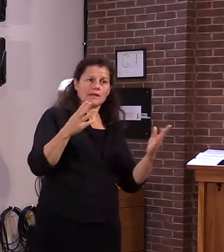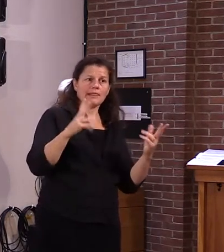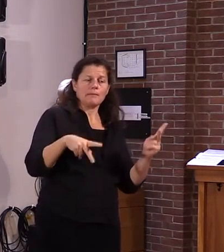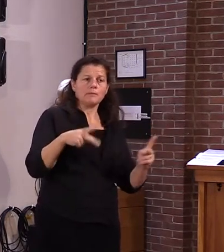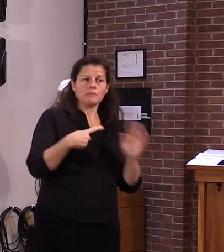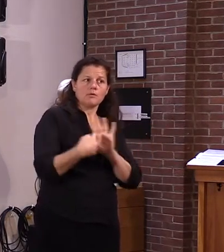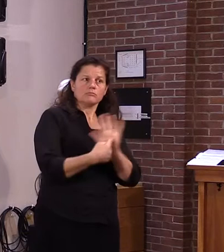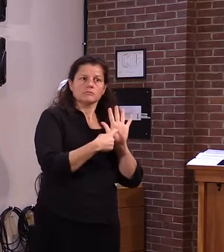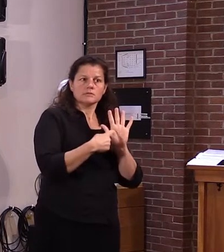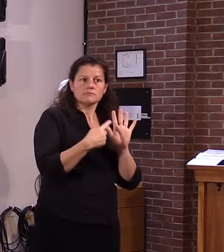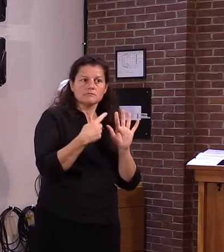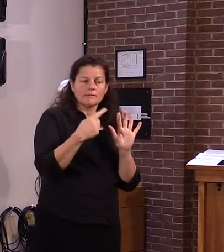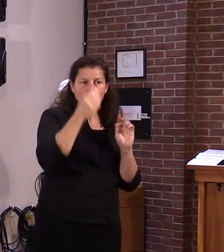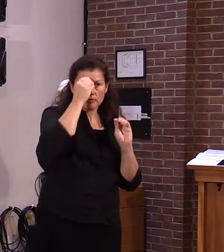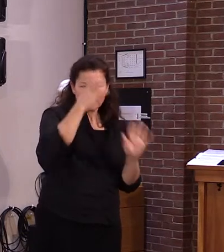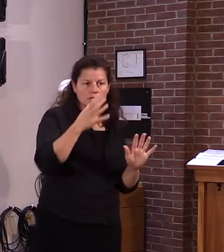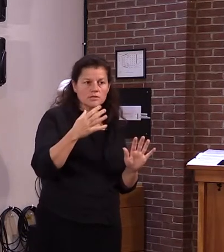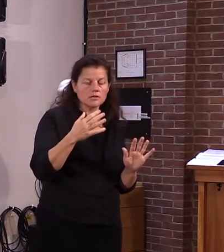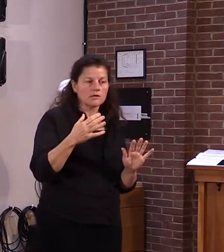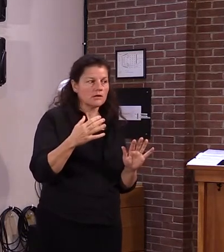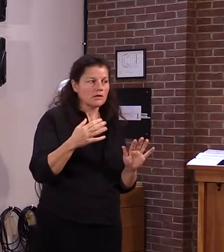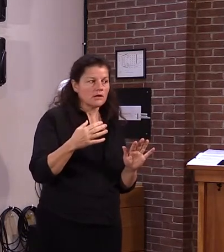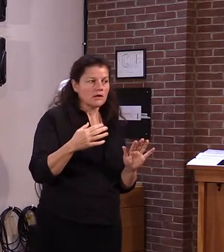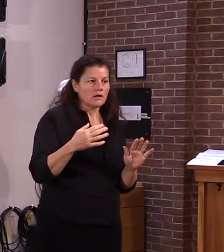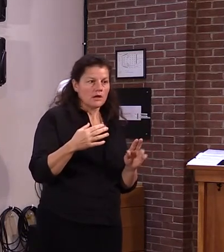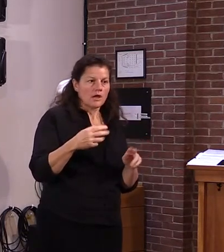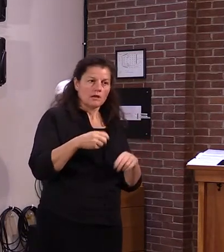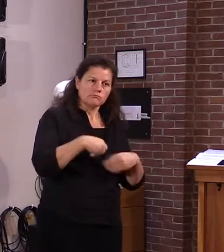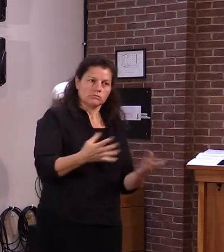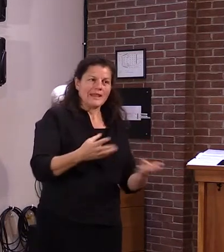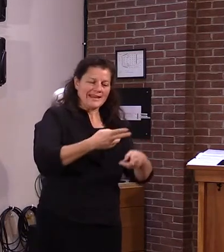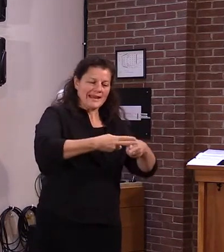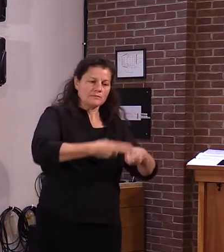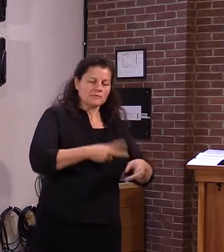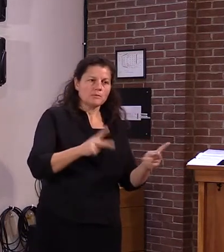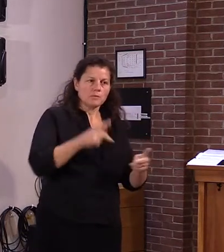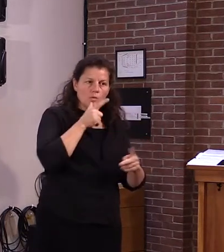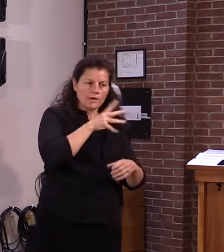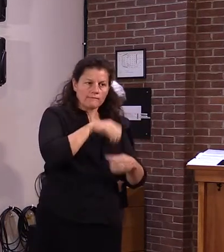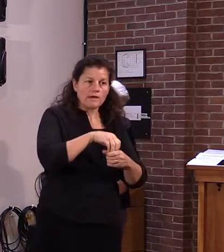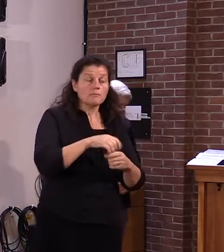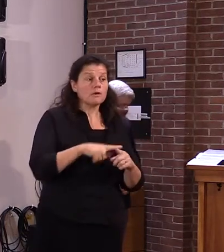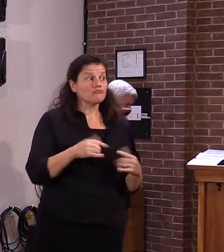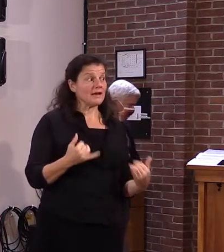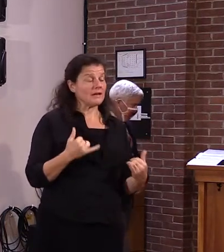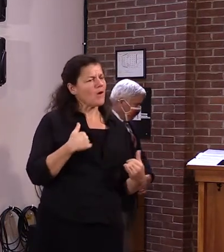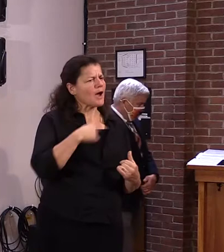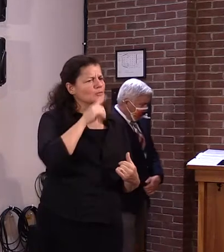to take this time, I think is important to make sure that we're on solid legal footing.